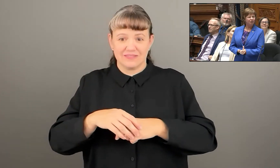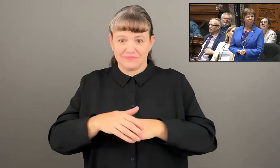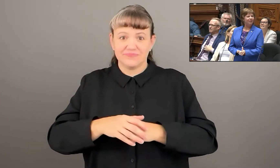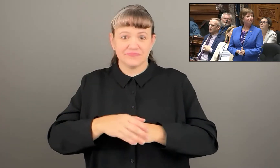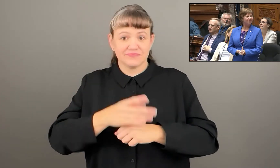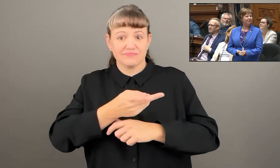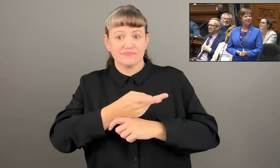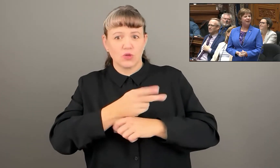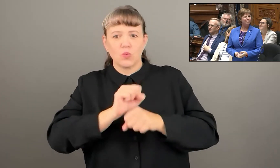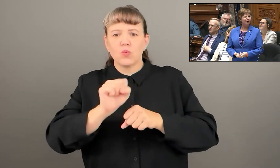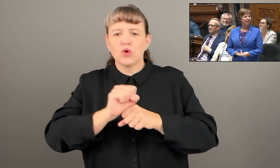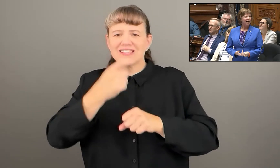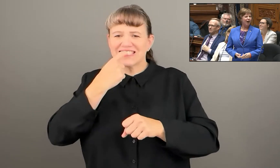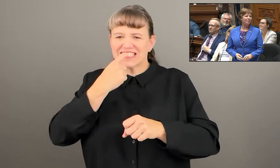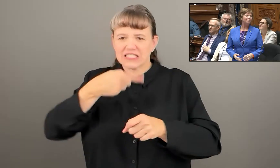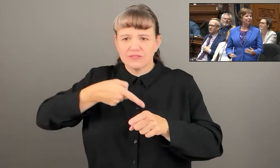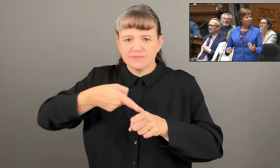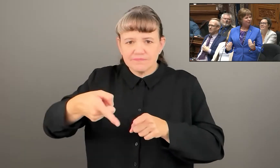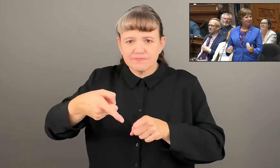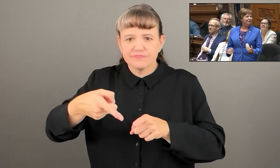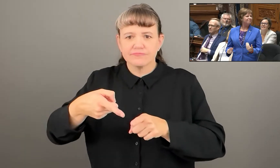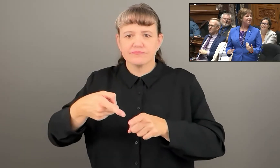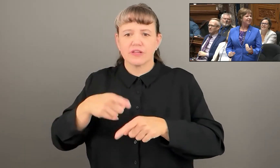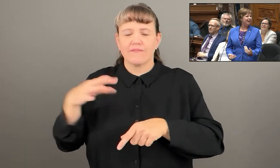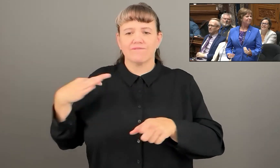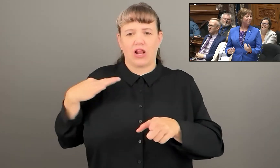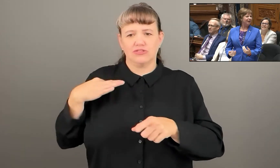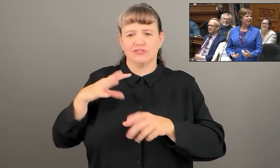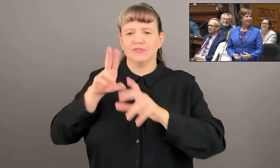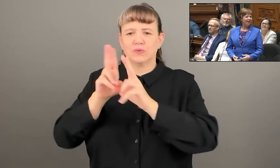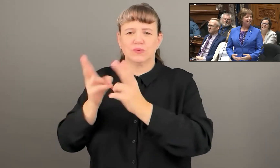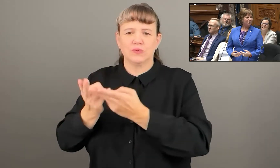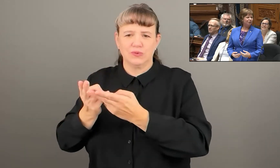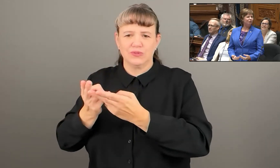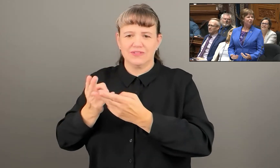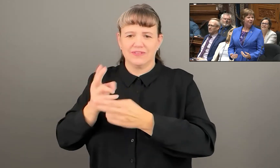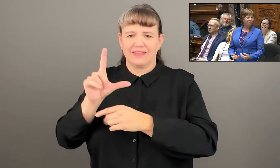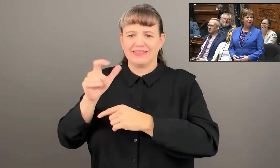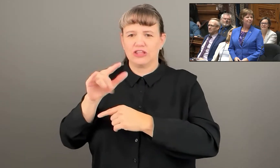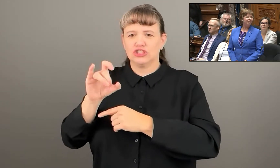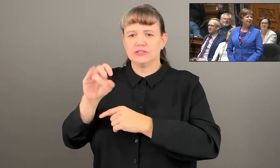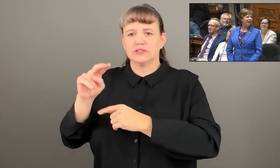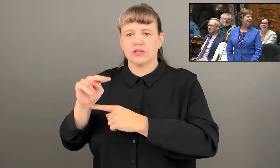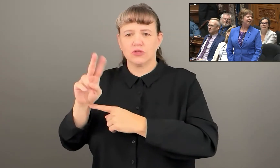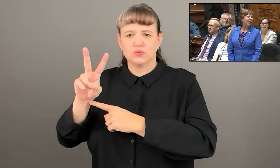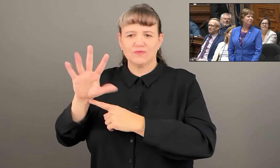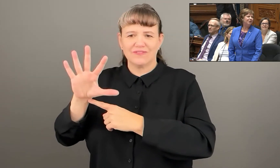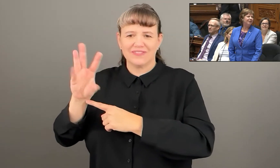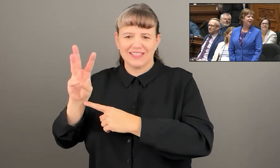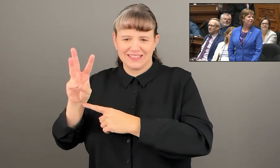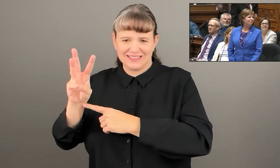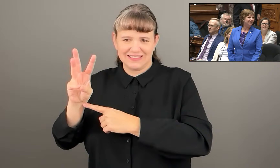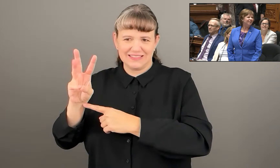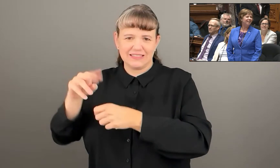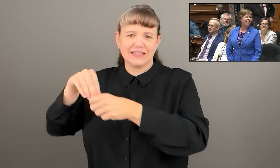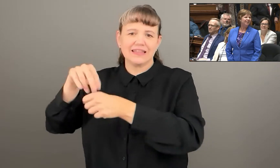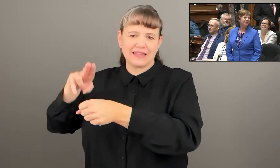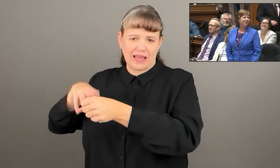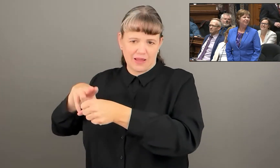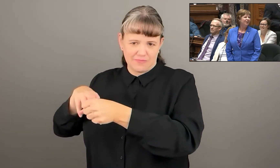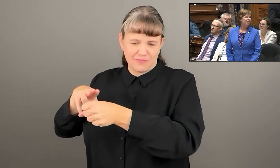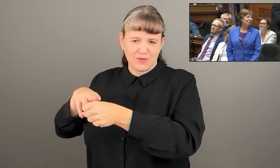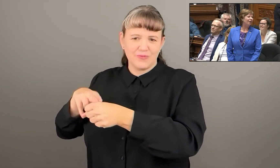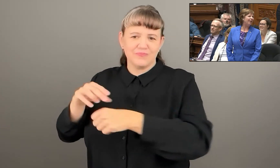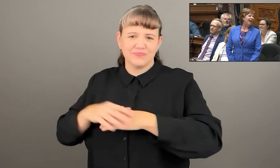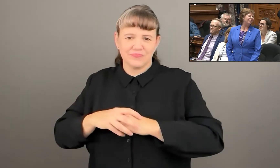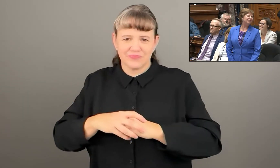Legion 256 in Nanaimo, and most importantly to me and my crew and family, captain of my sign